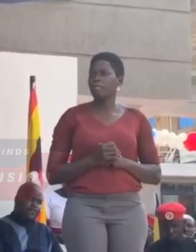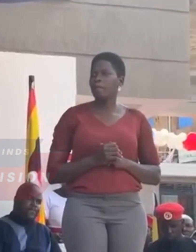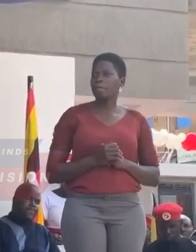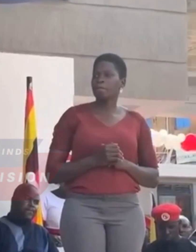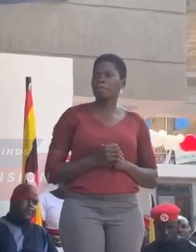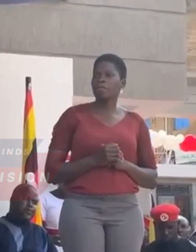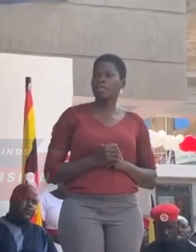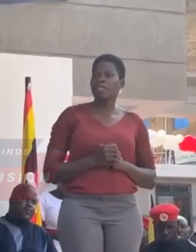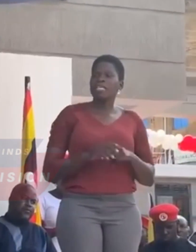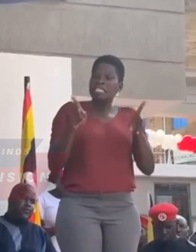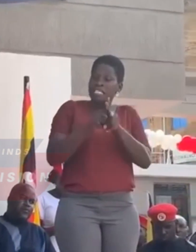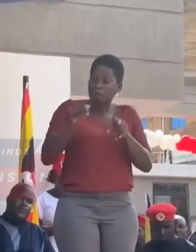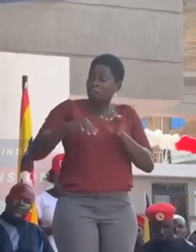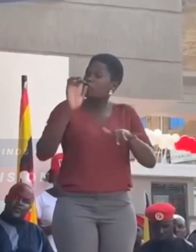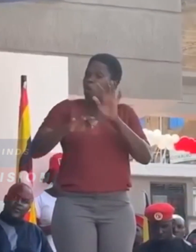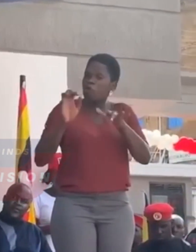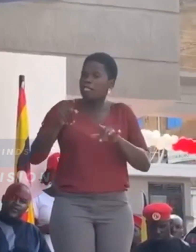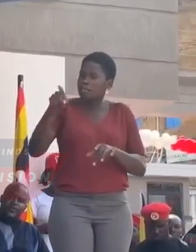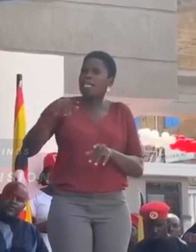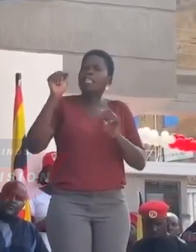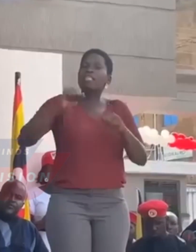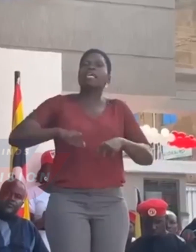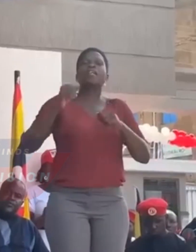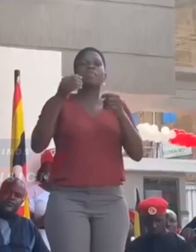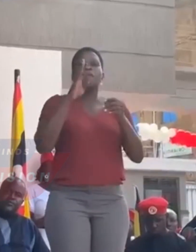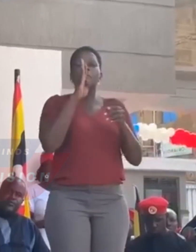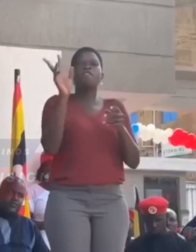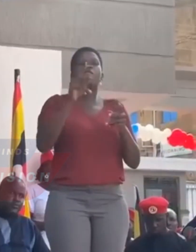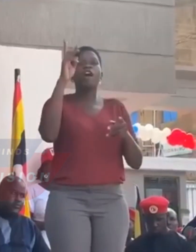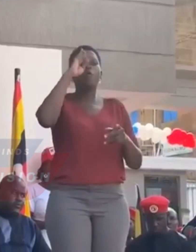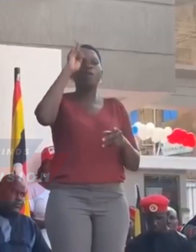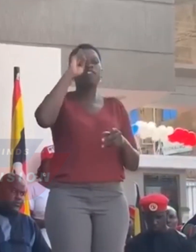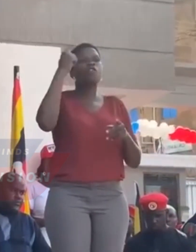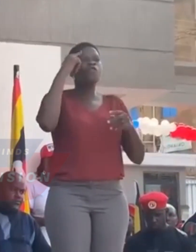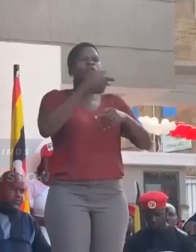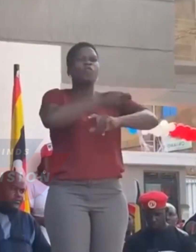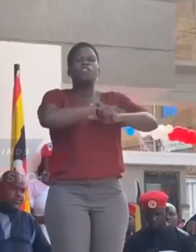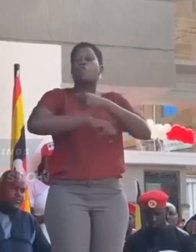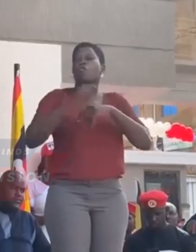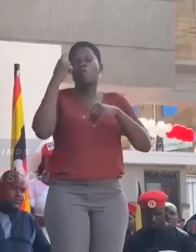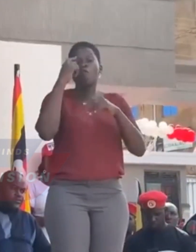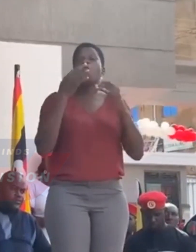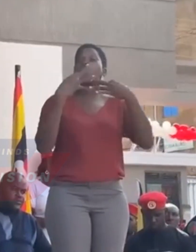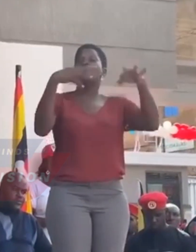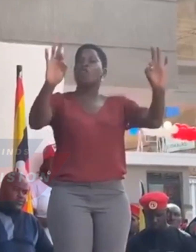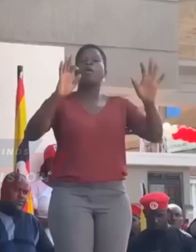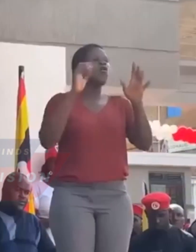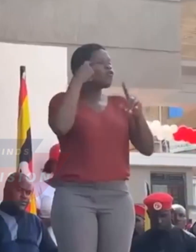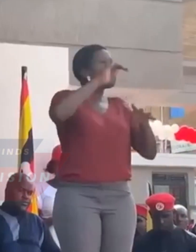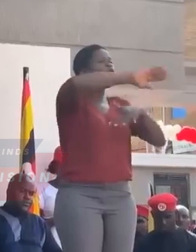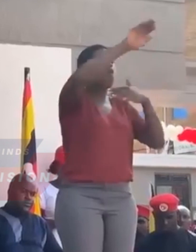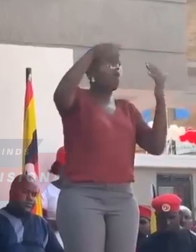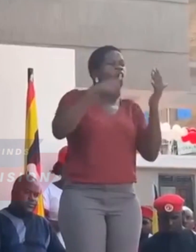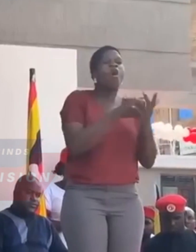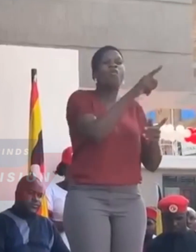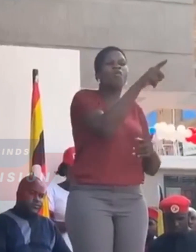May this headquarter, ladies and gentlemen, be a monument for the struggle for freedom, a monument of all those